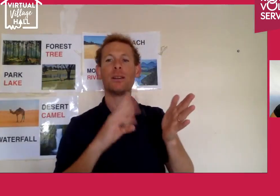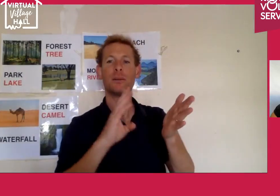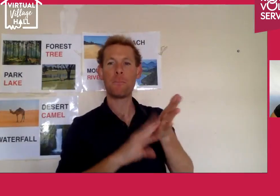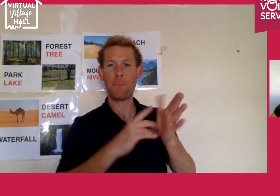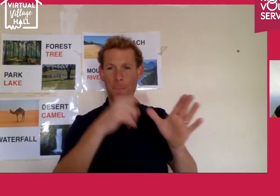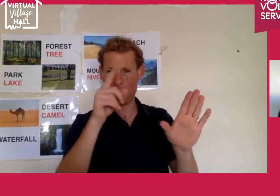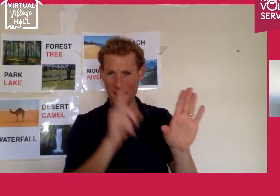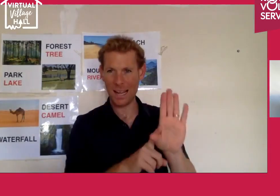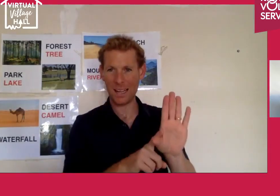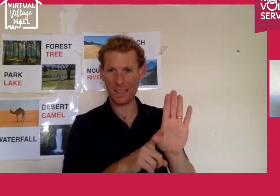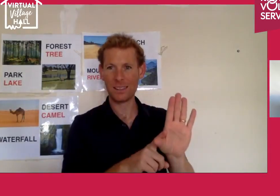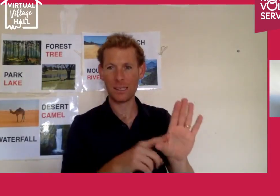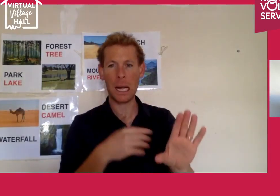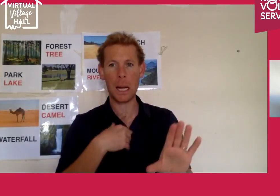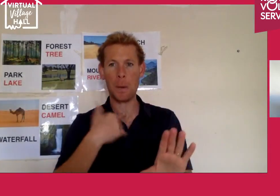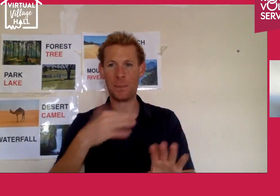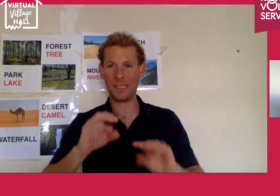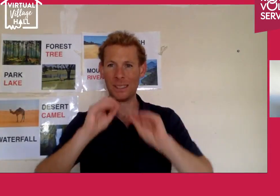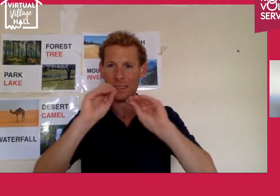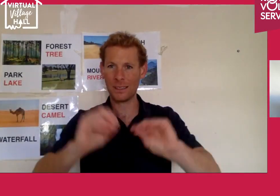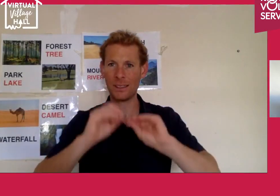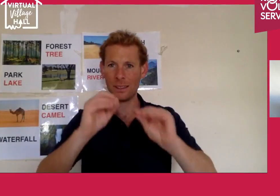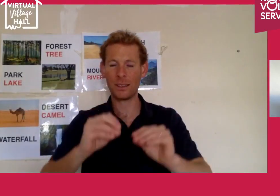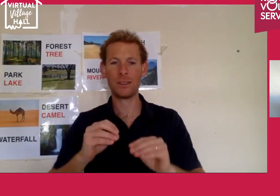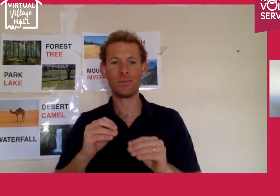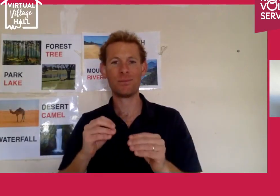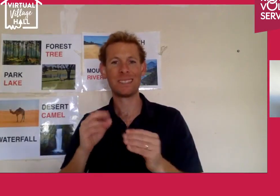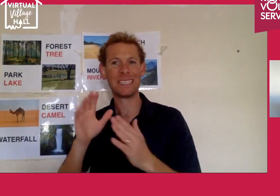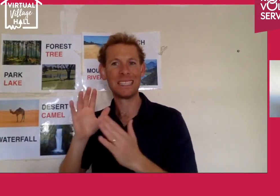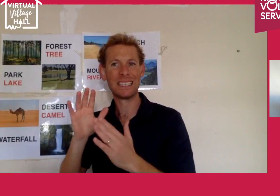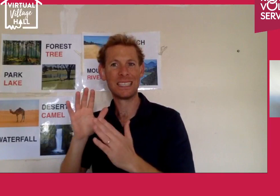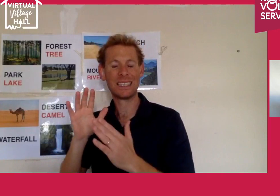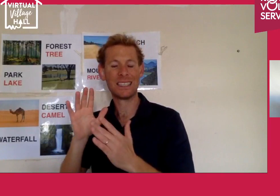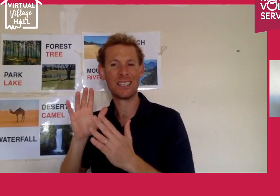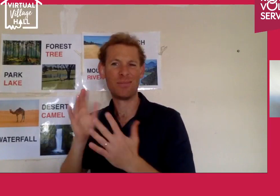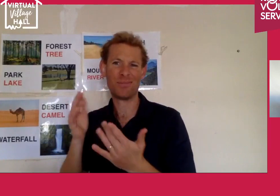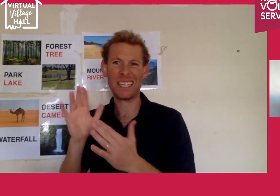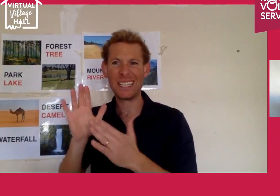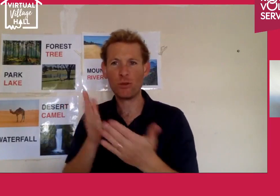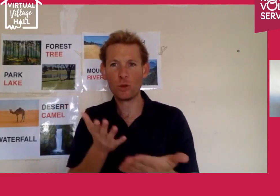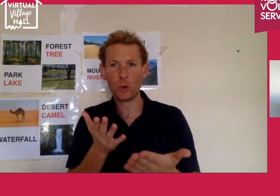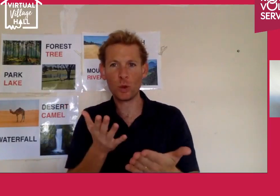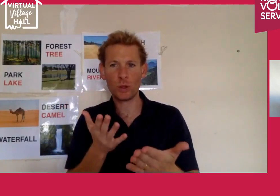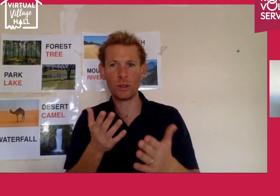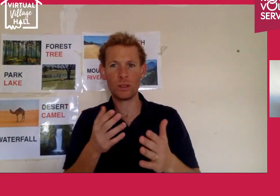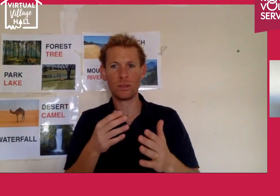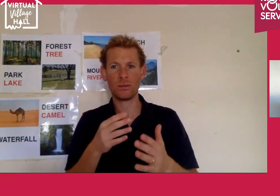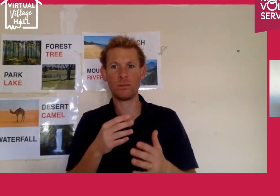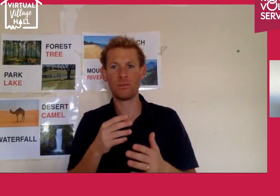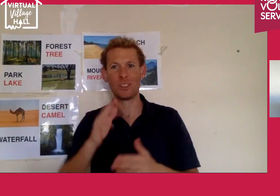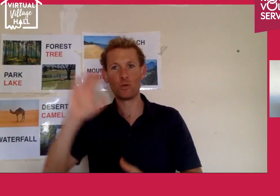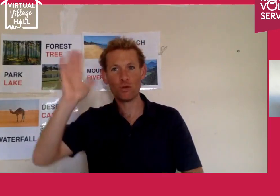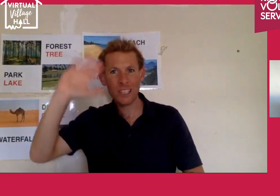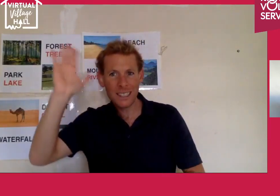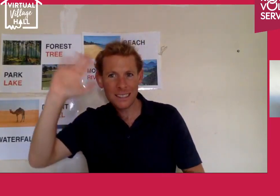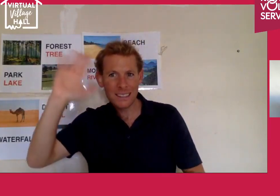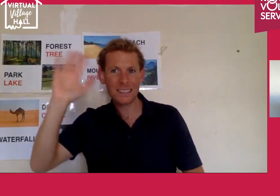that I may also cover some of the signs that we covered in April as well, almost like, as a